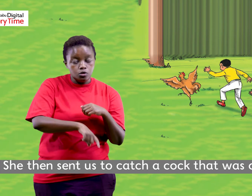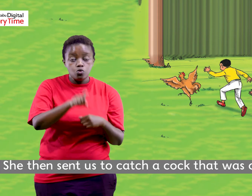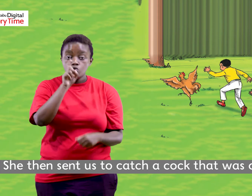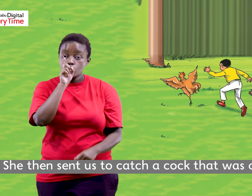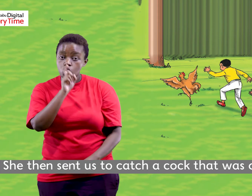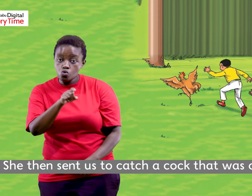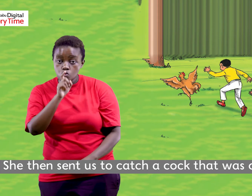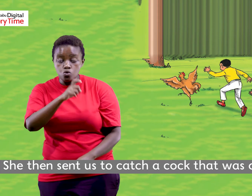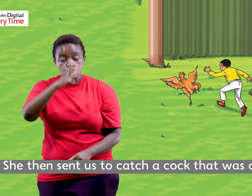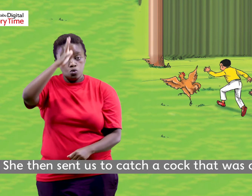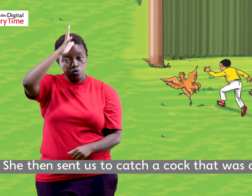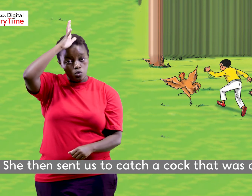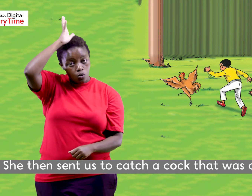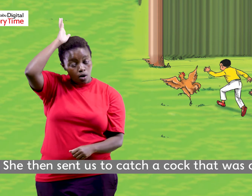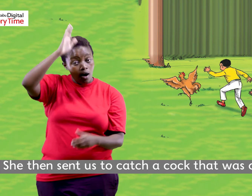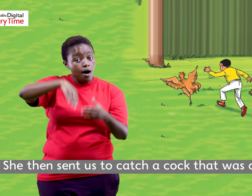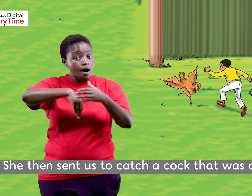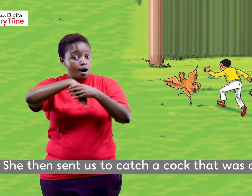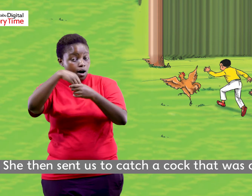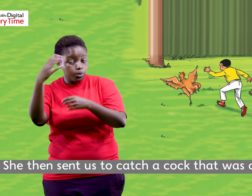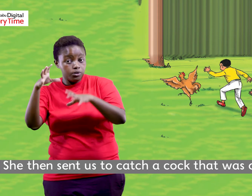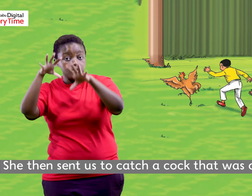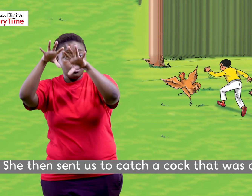She then sent us to catch a cock that was outside.